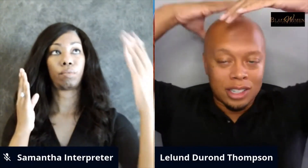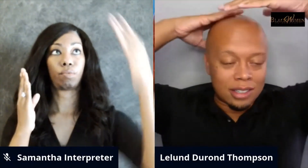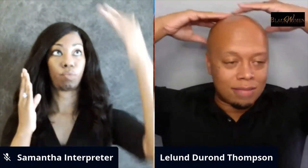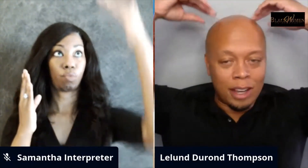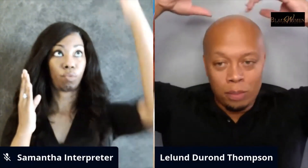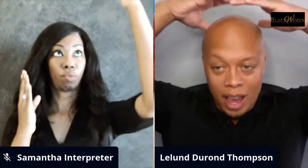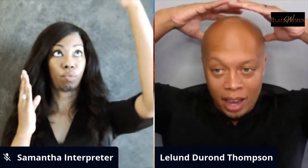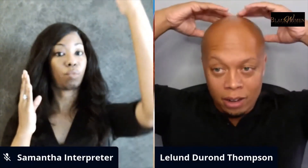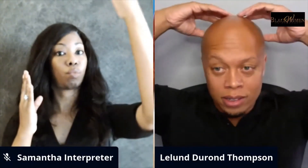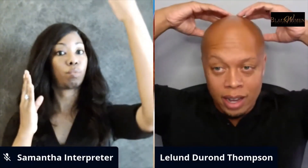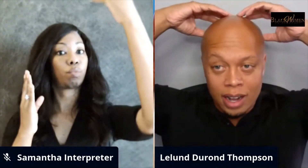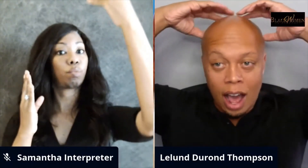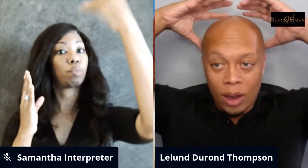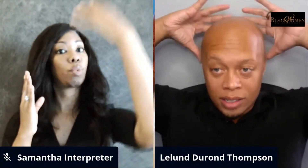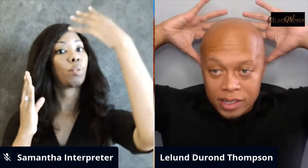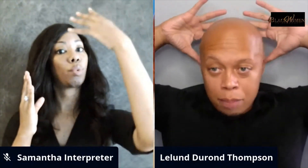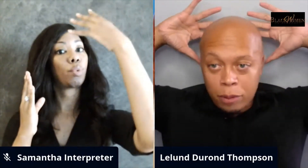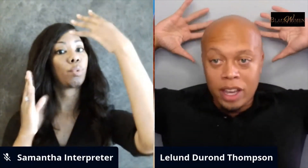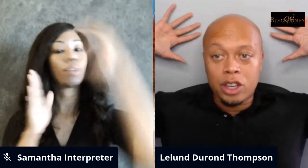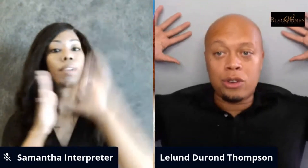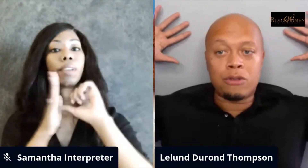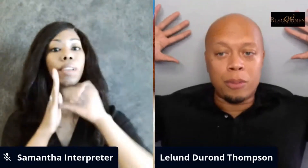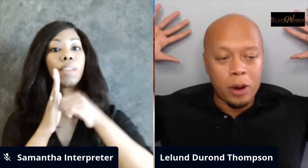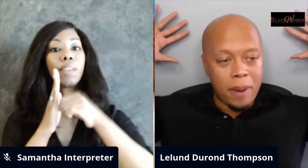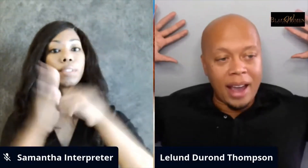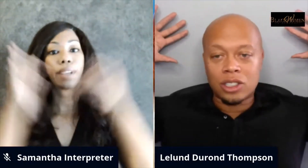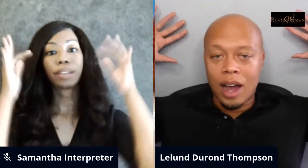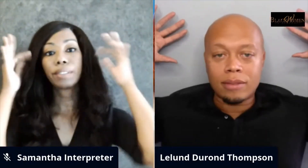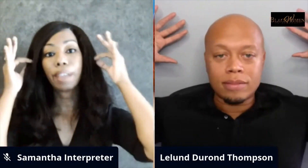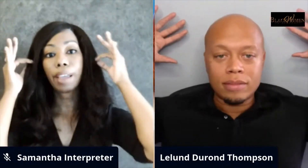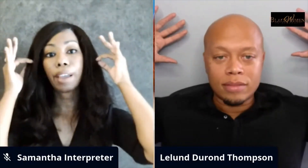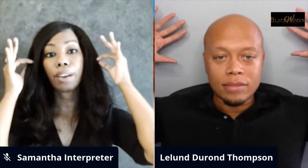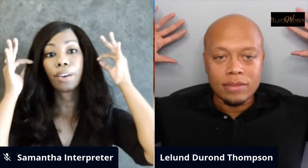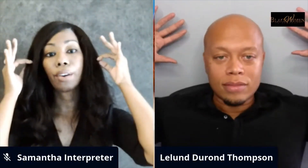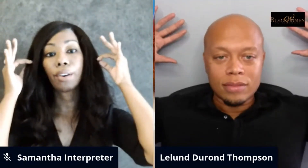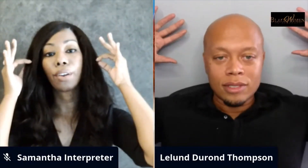gonna just help that hair stand out and separate you from your backdrop.